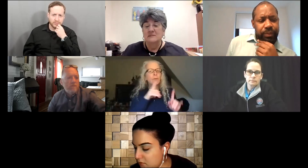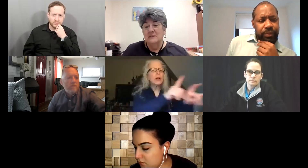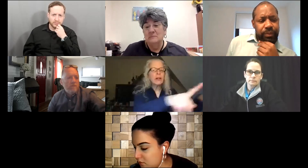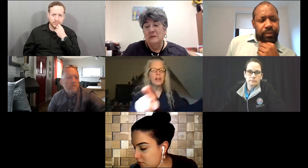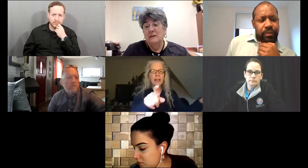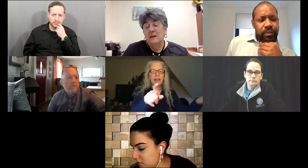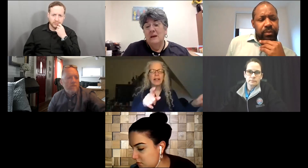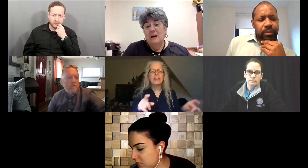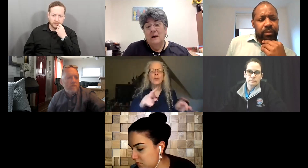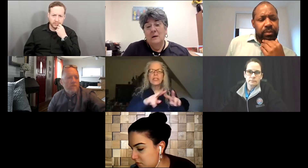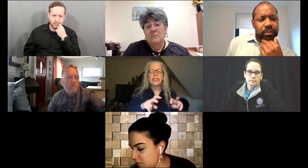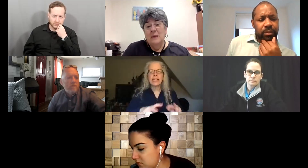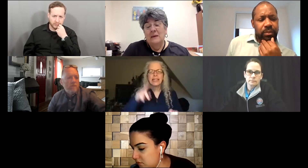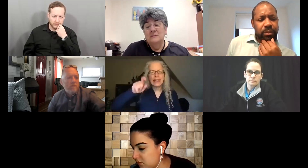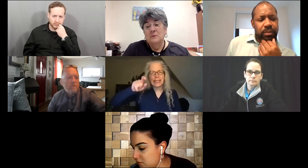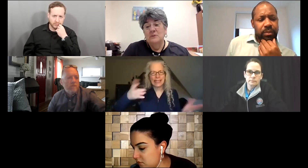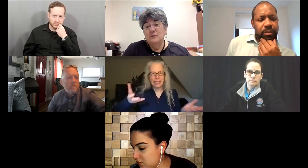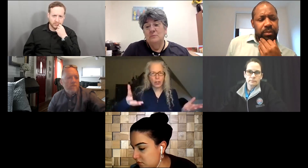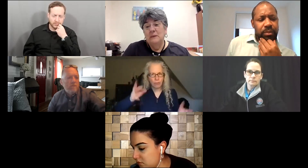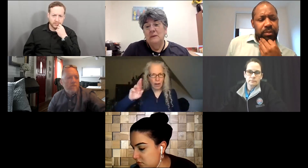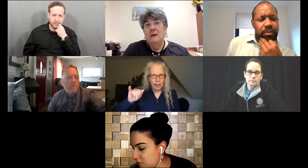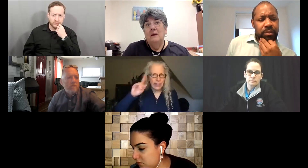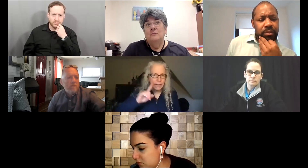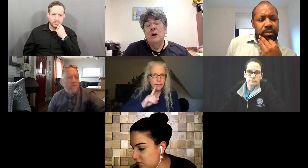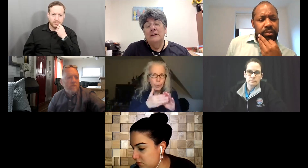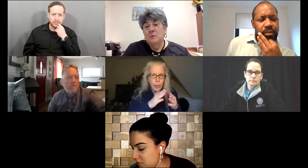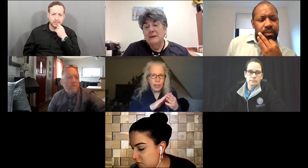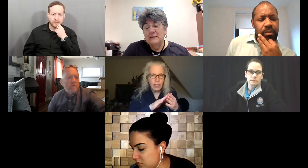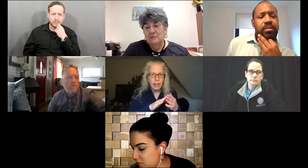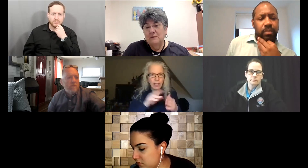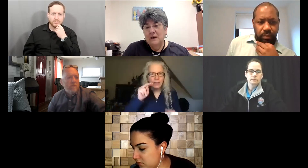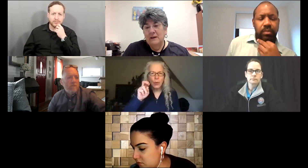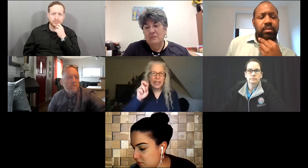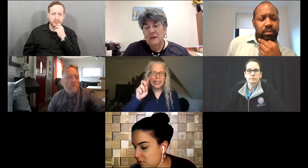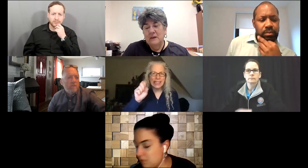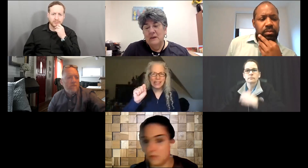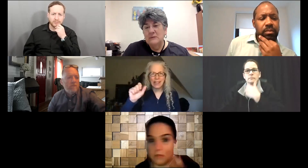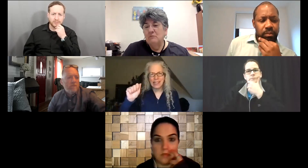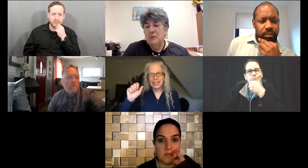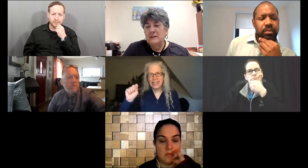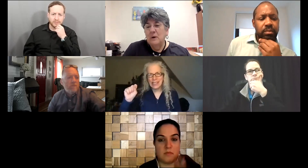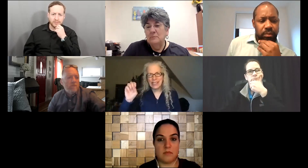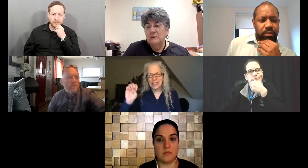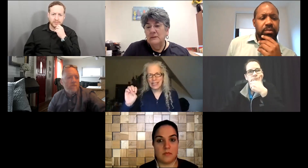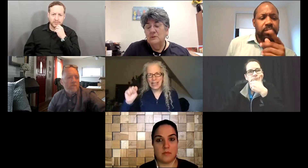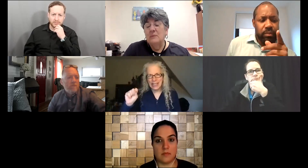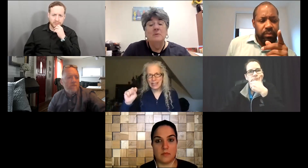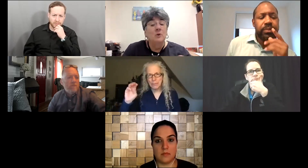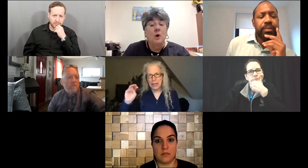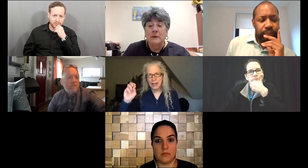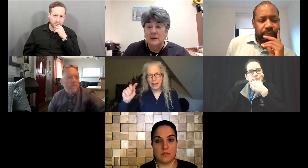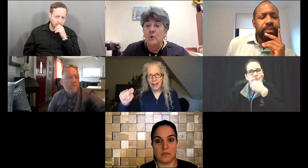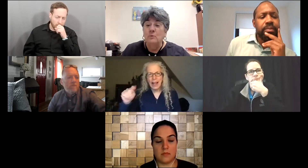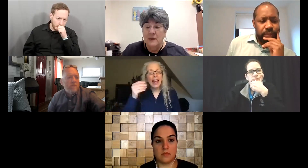needs assessment. And we should be trying to identify, I think, our deaf-blind population. Maybe